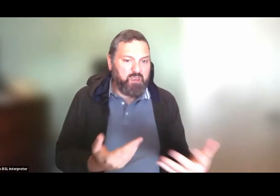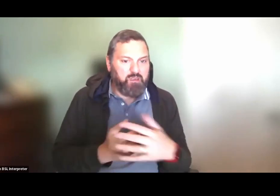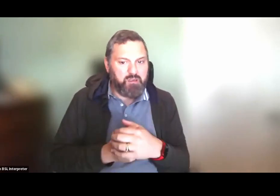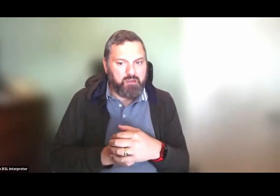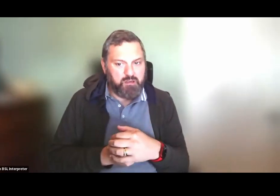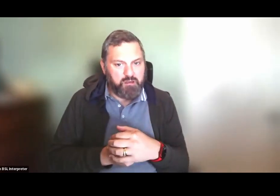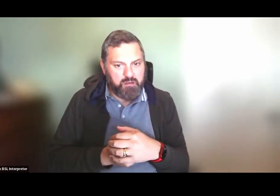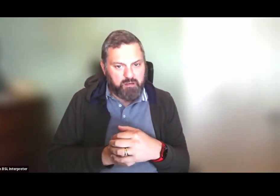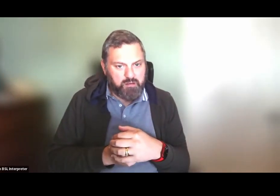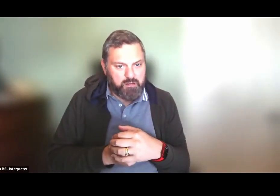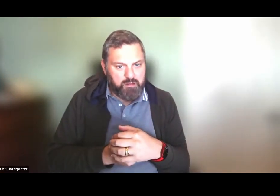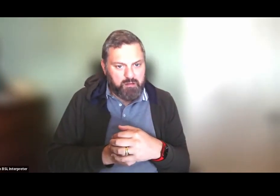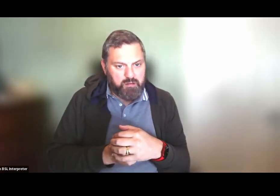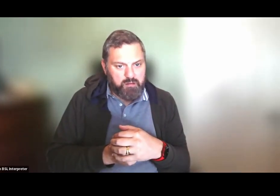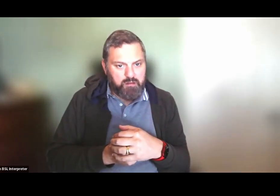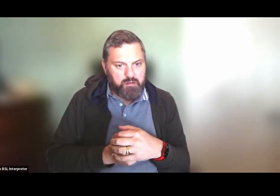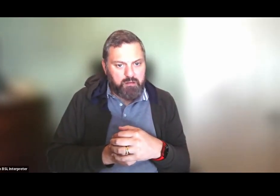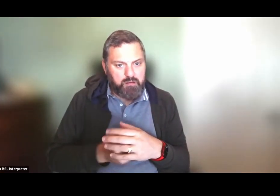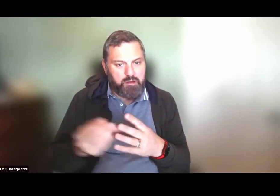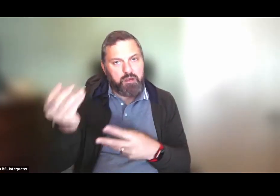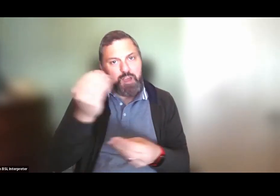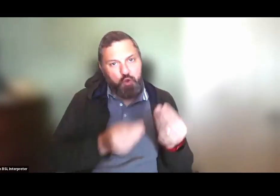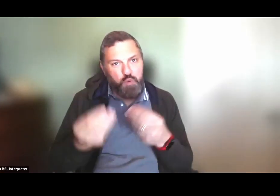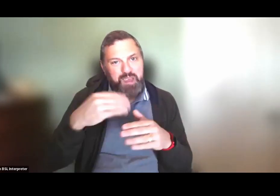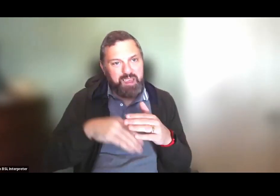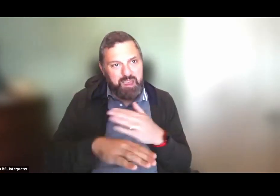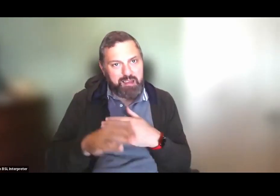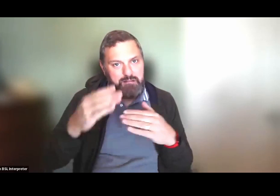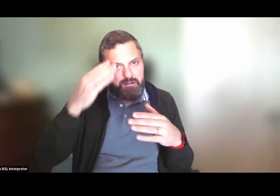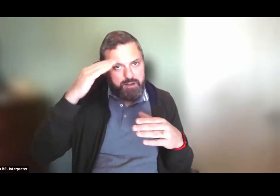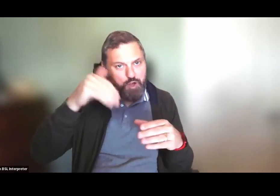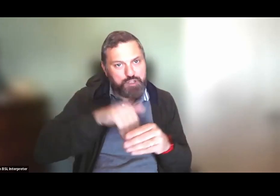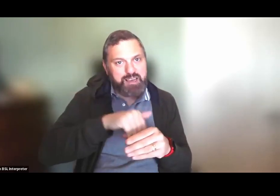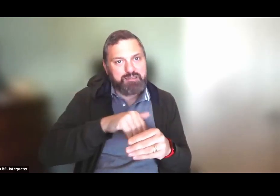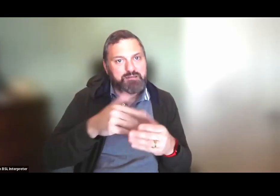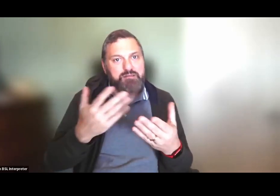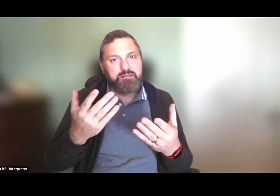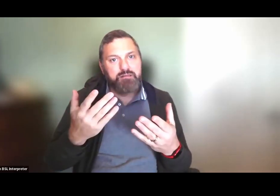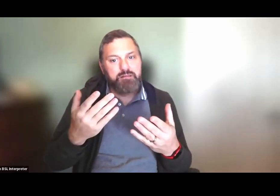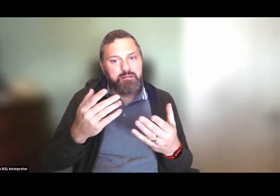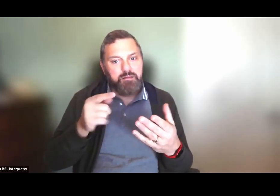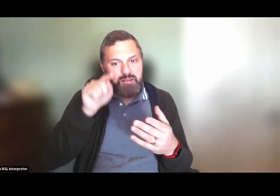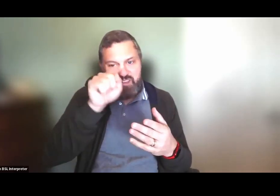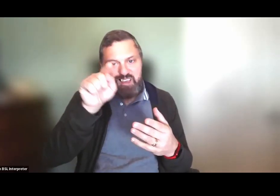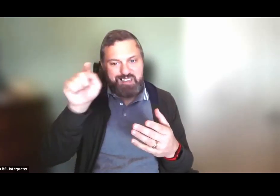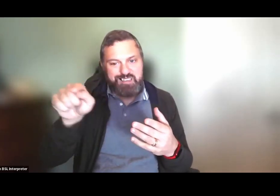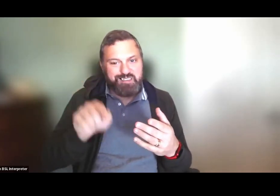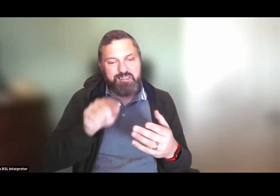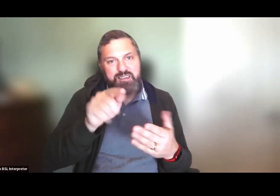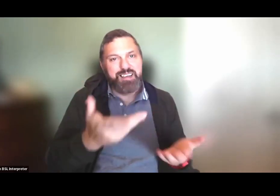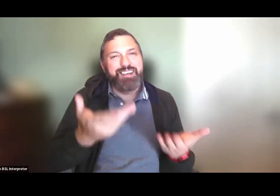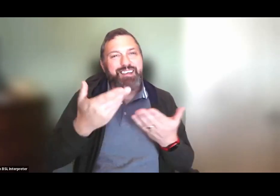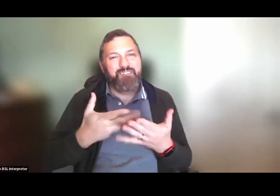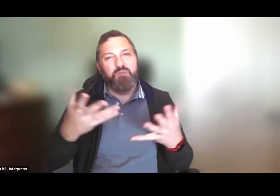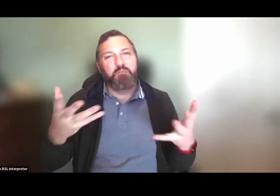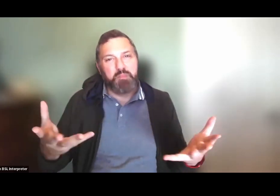big picture that always recognizes the economy in context and recognizes our many means of provisioning. These provide us big clues to